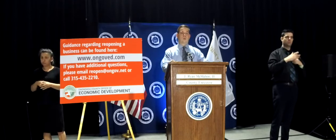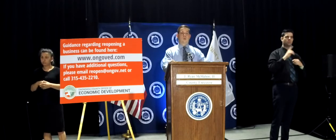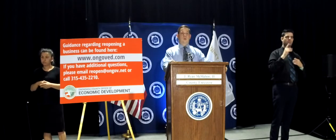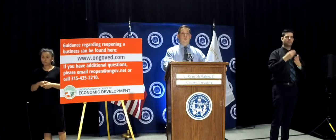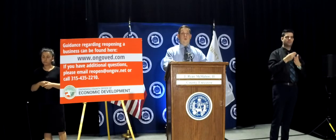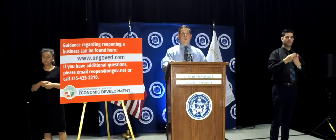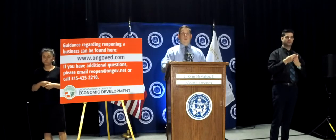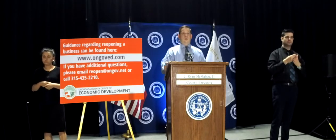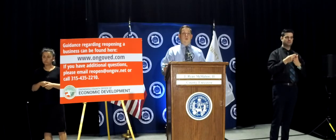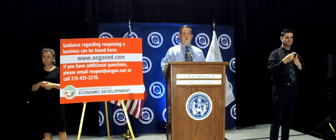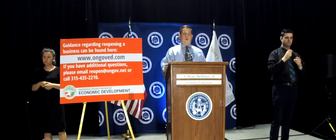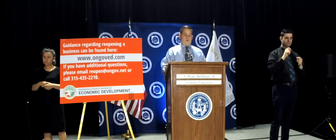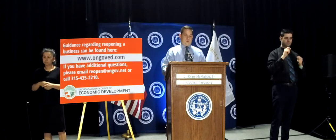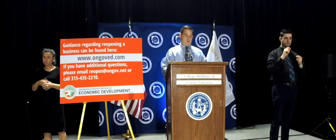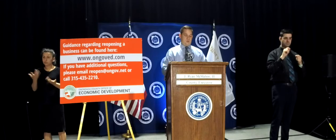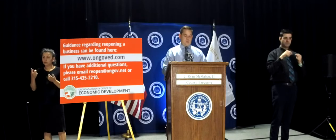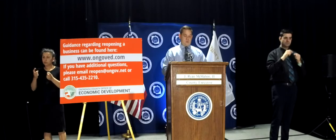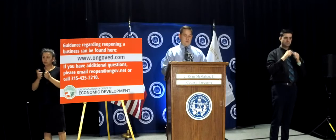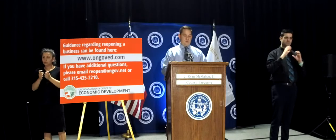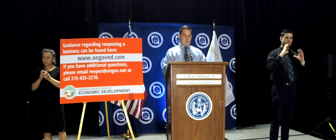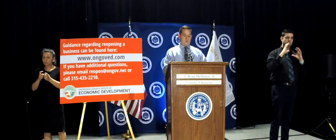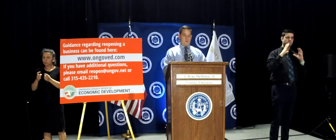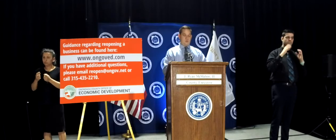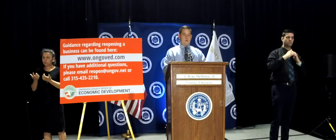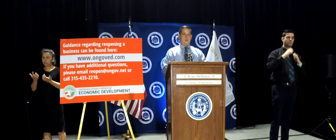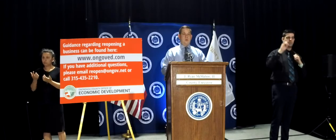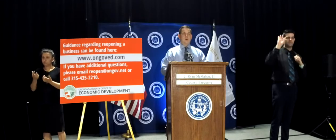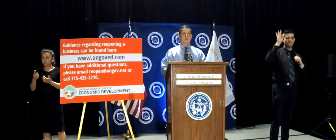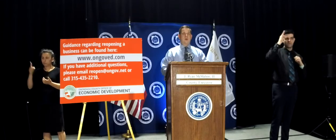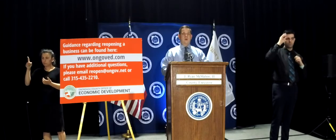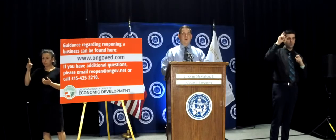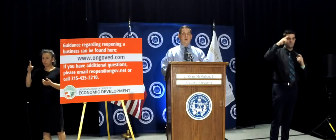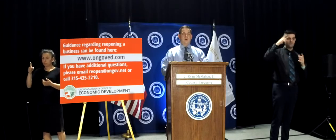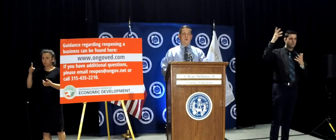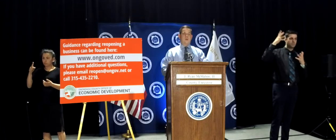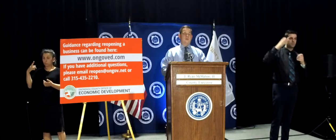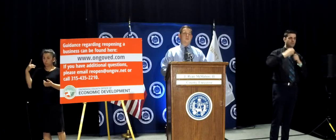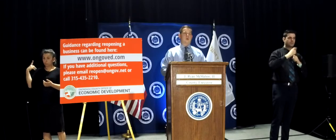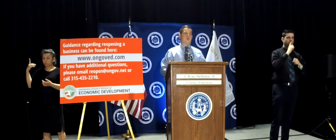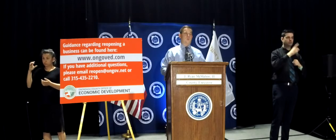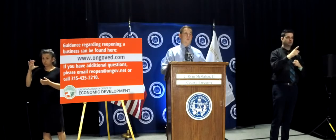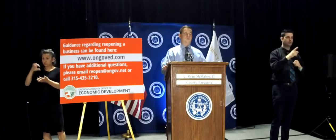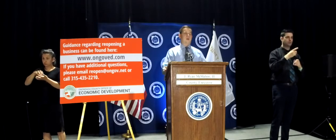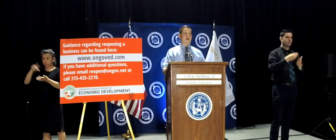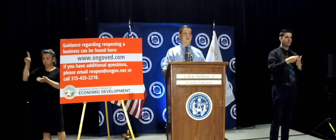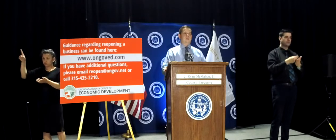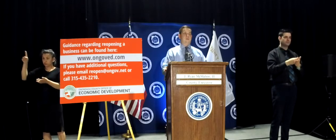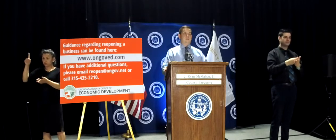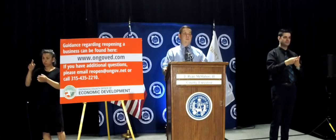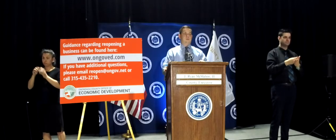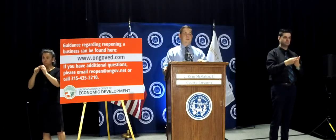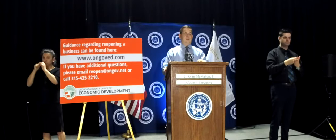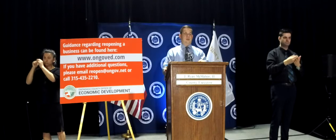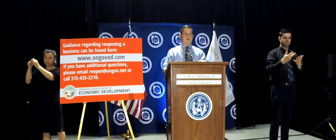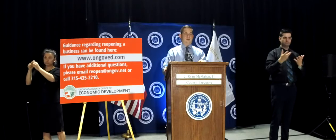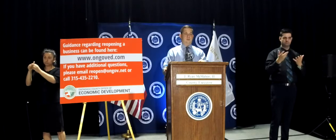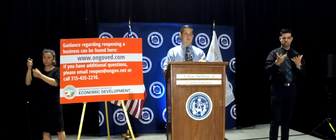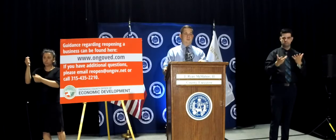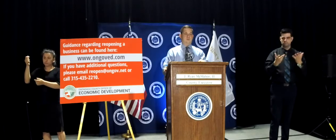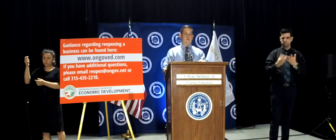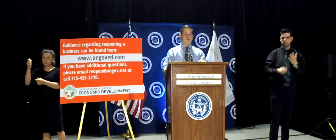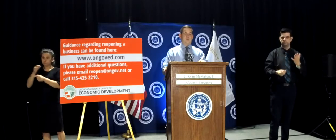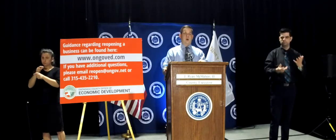conversations have you had with the federal government partners you work with to make sure that doesn't happen again? So we've had